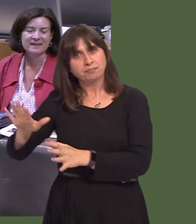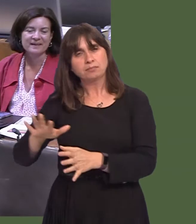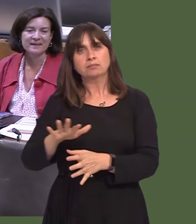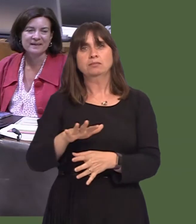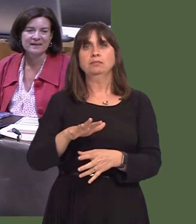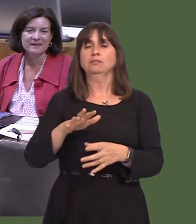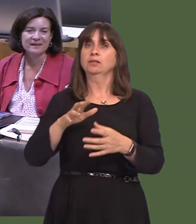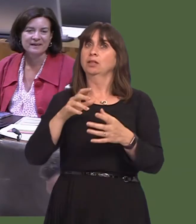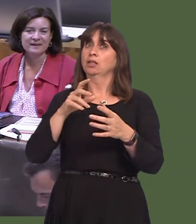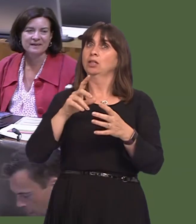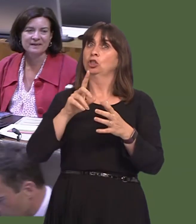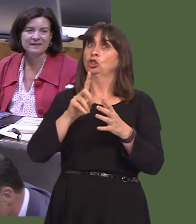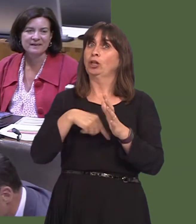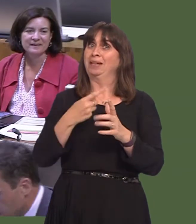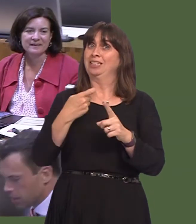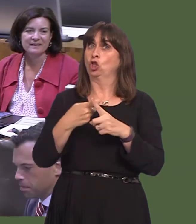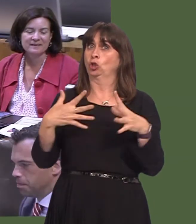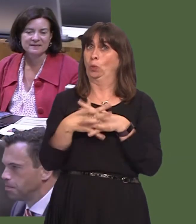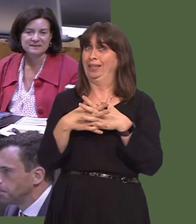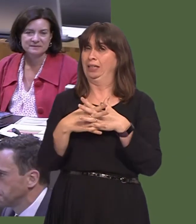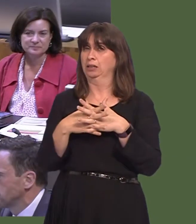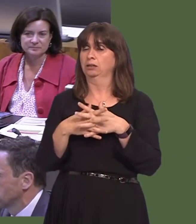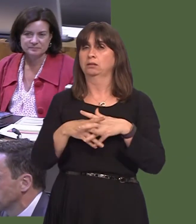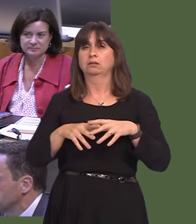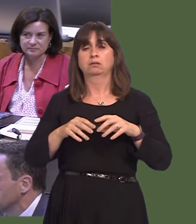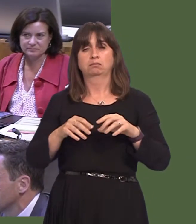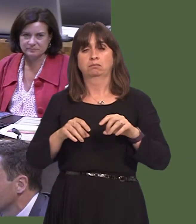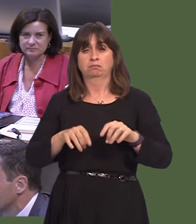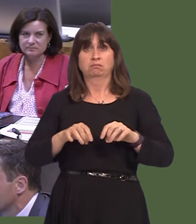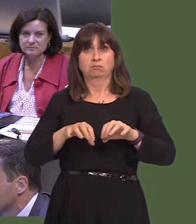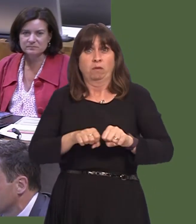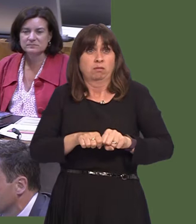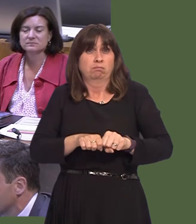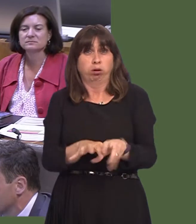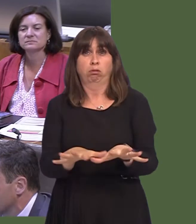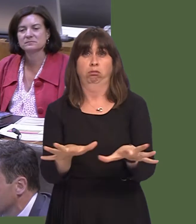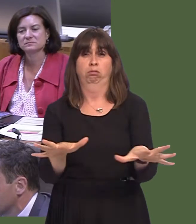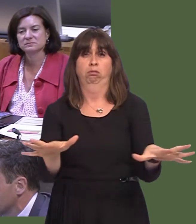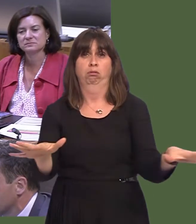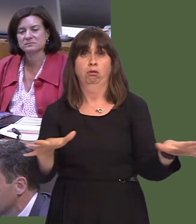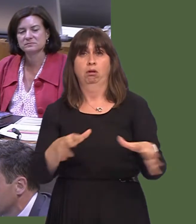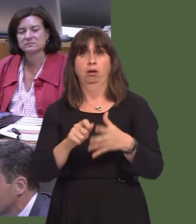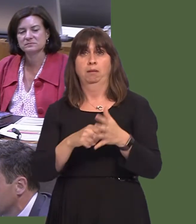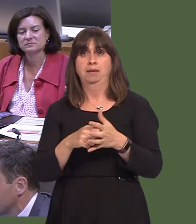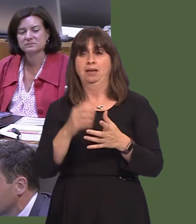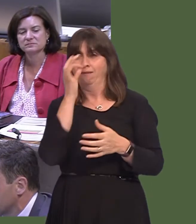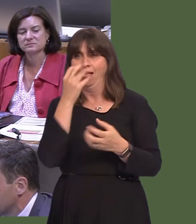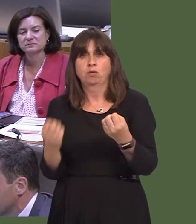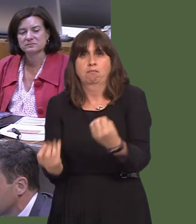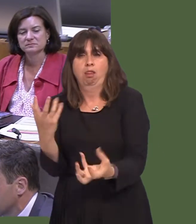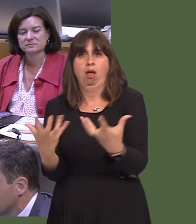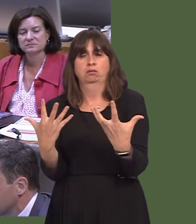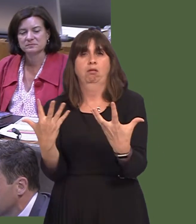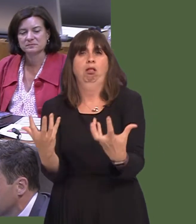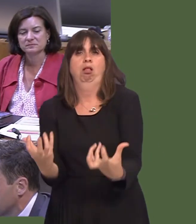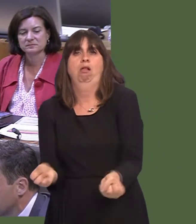Knotweed is an incredibly invasive species, easy to move around, and of course it's hugely important that there are new ways sought to control it, but also of course that